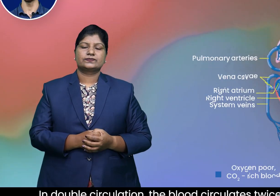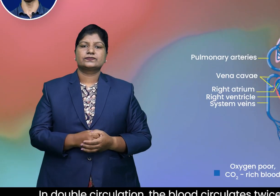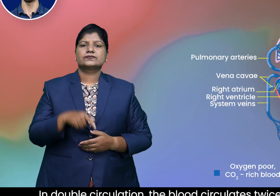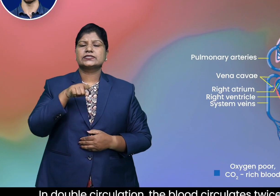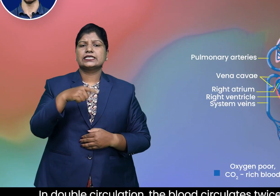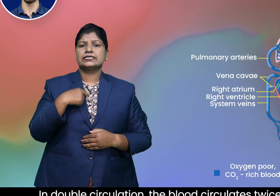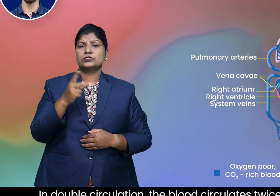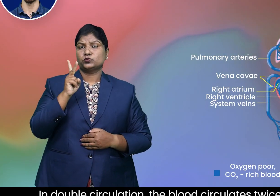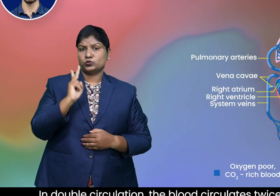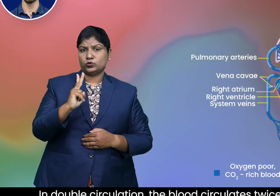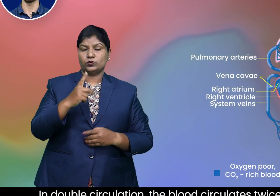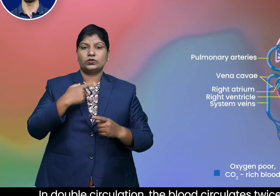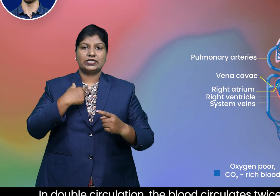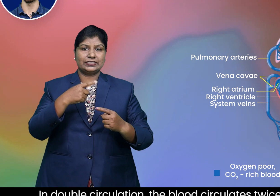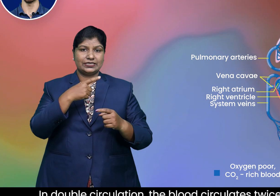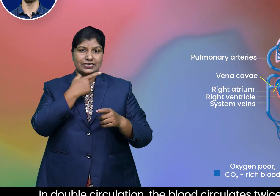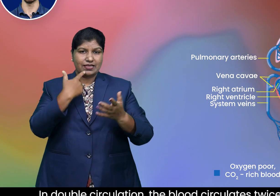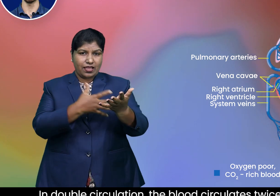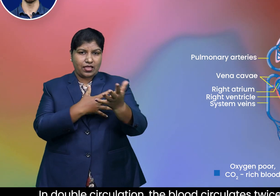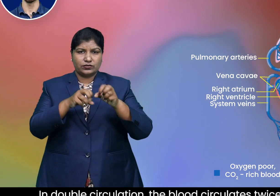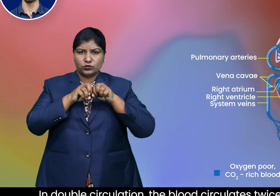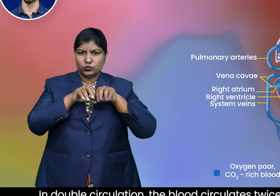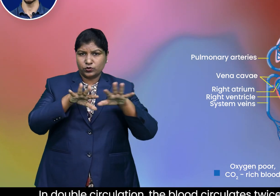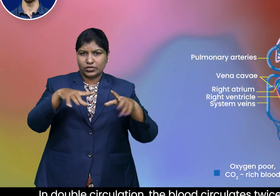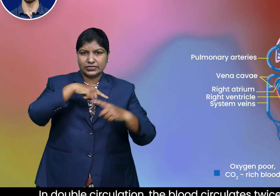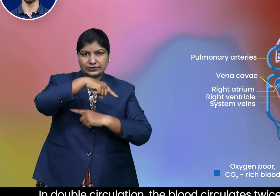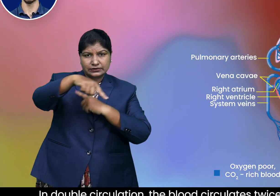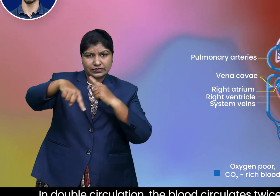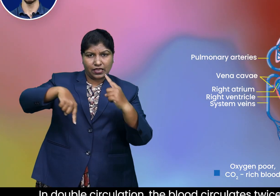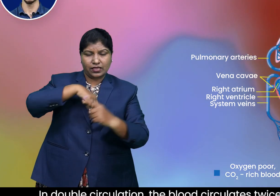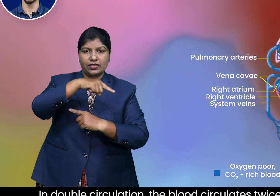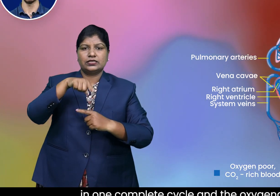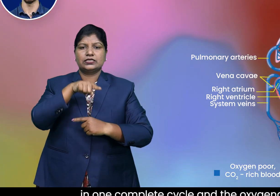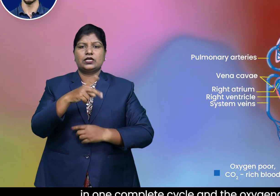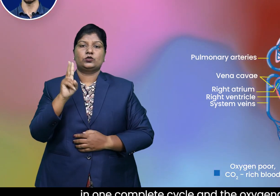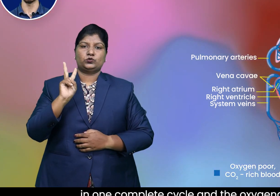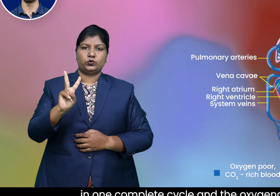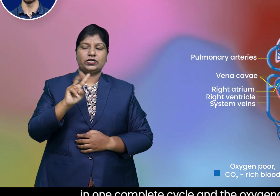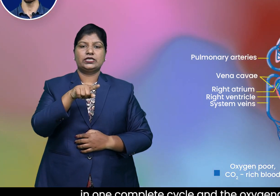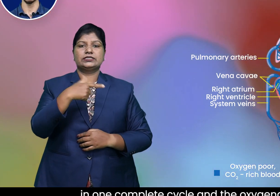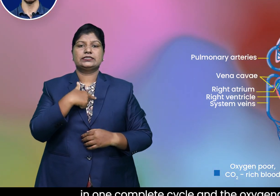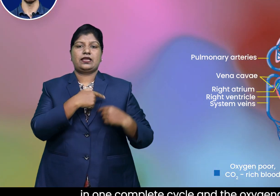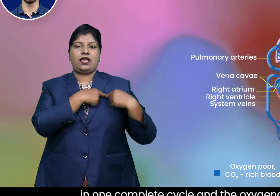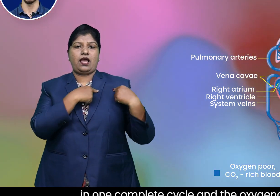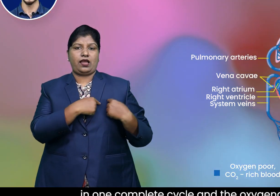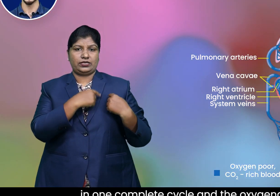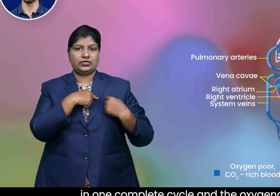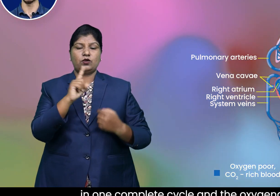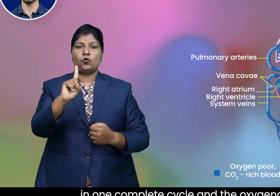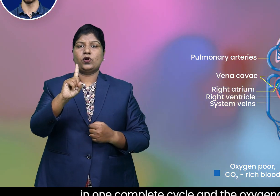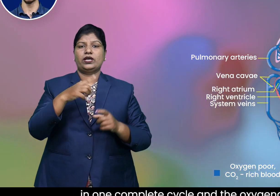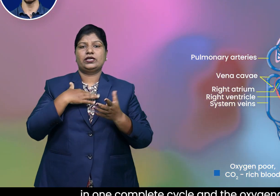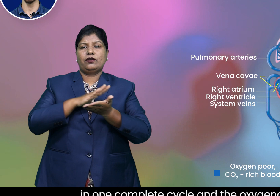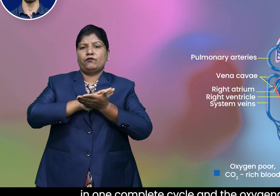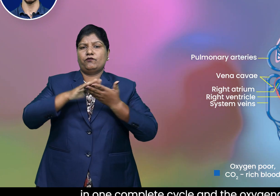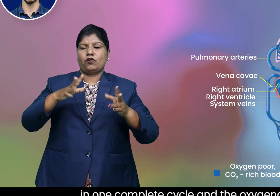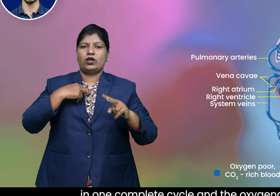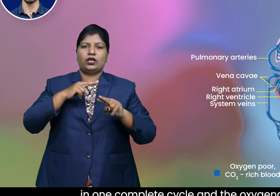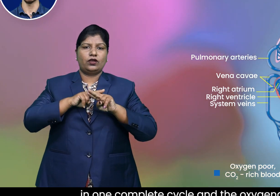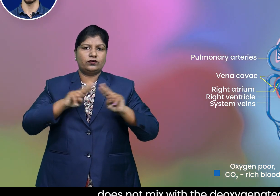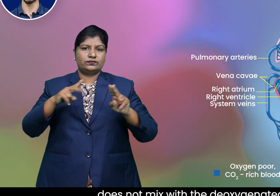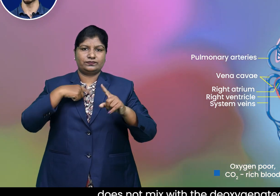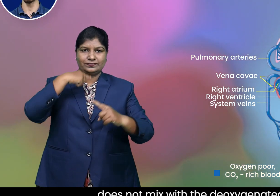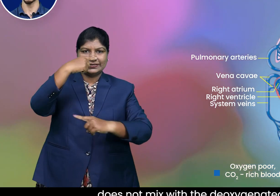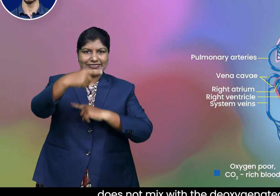In double circulation, the blood circulates twice through the heart in one complete cycle, and the oxygenated